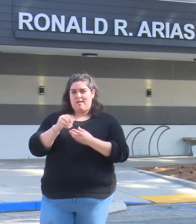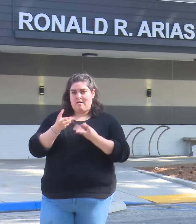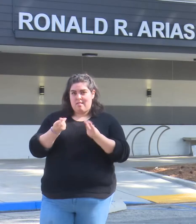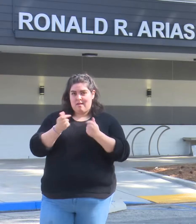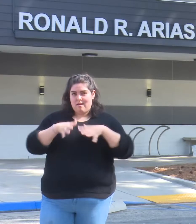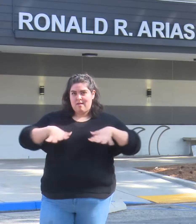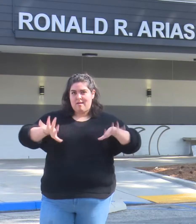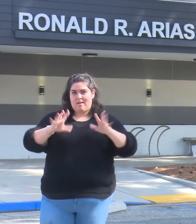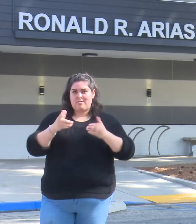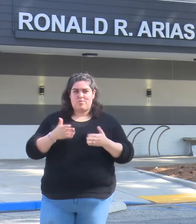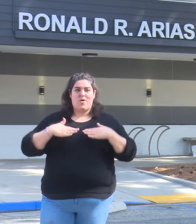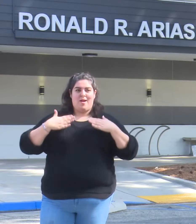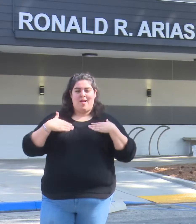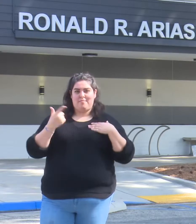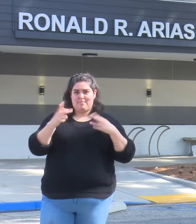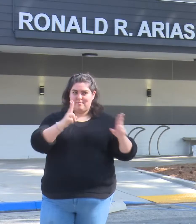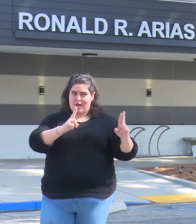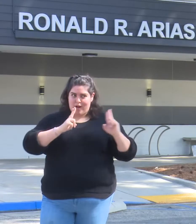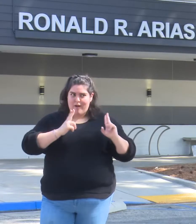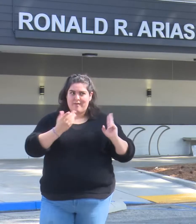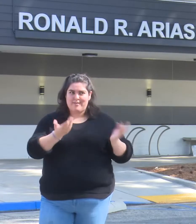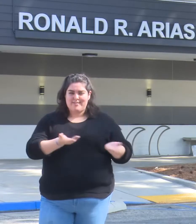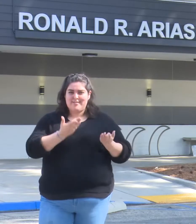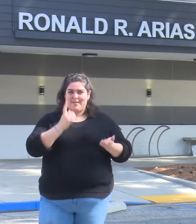provide the land acknowledgement. Mr. Perez.